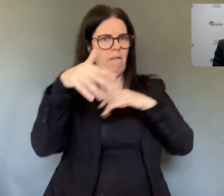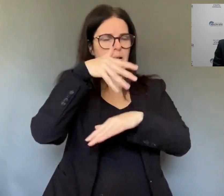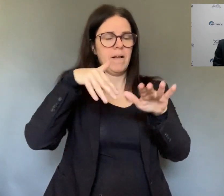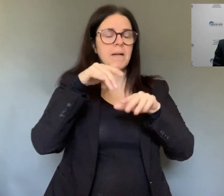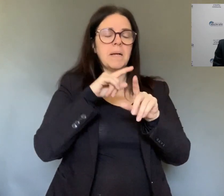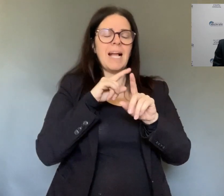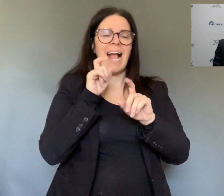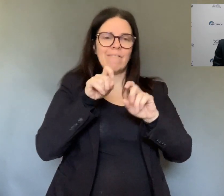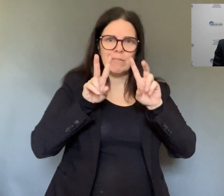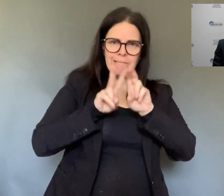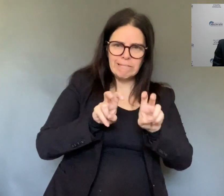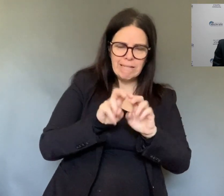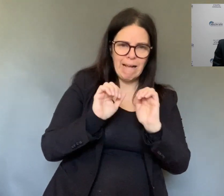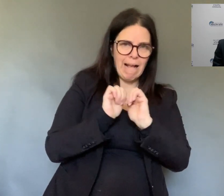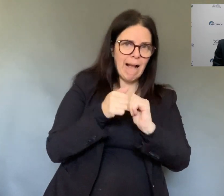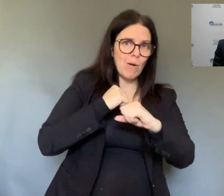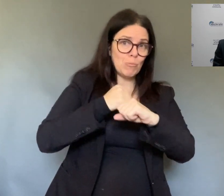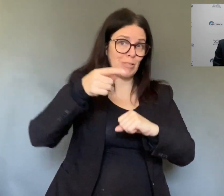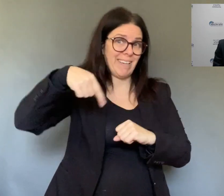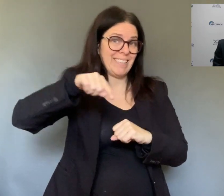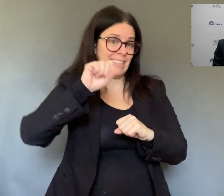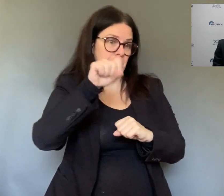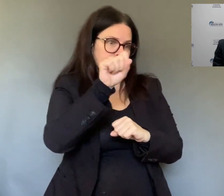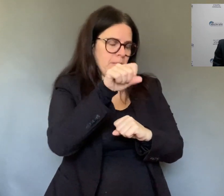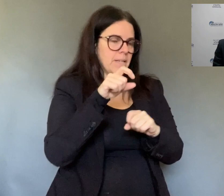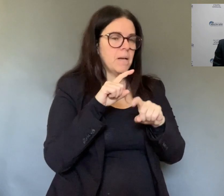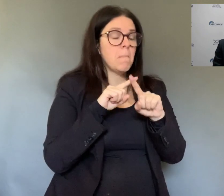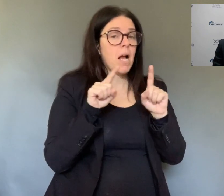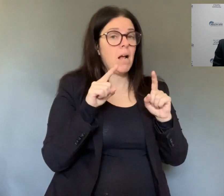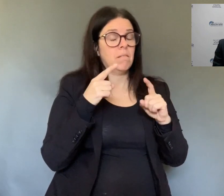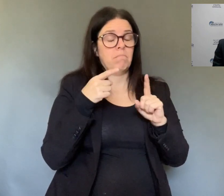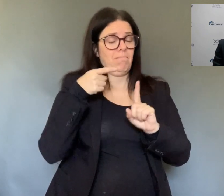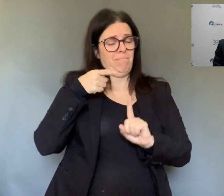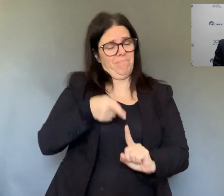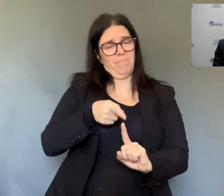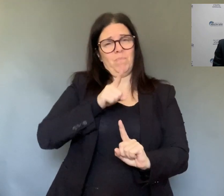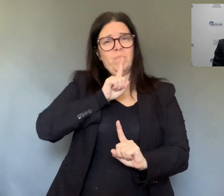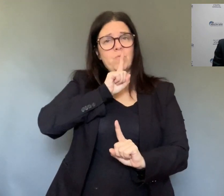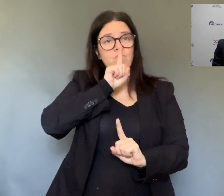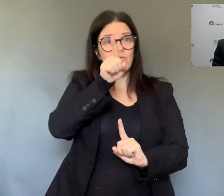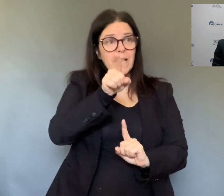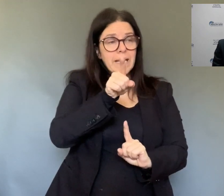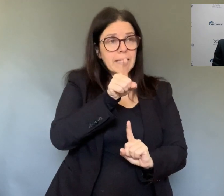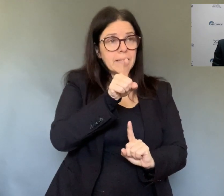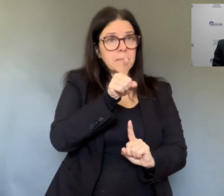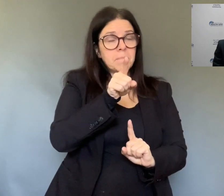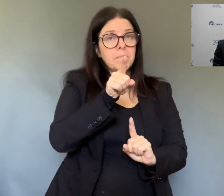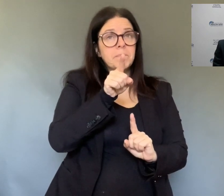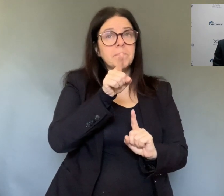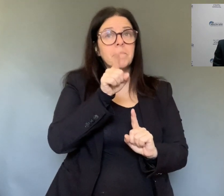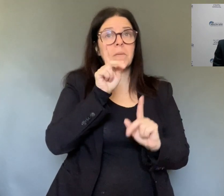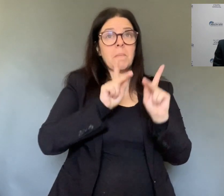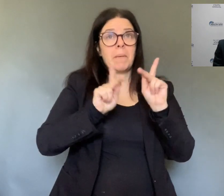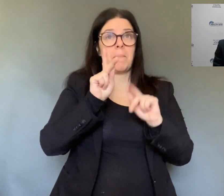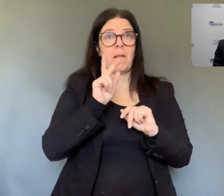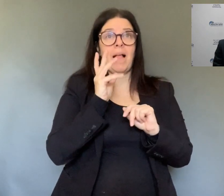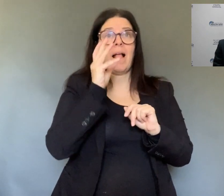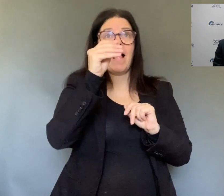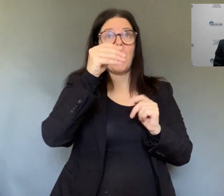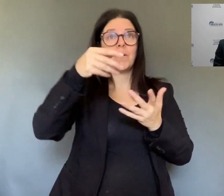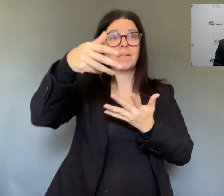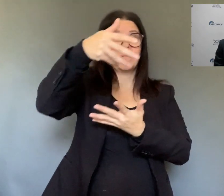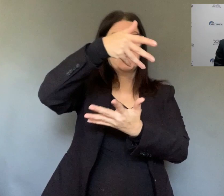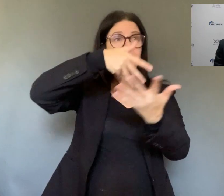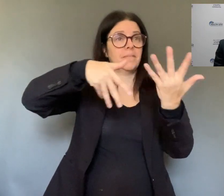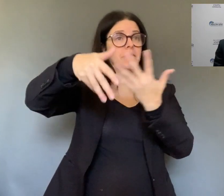still stays that as we are seeing more and more people outside in the community, that doesn't